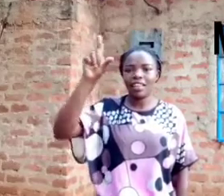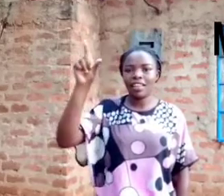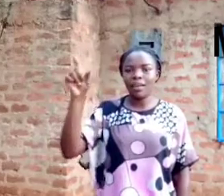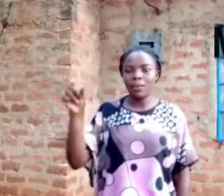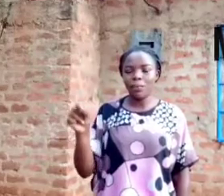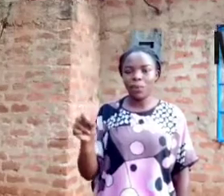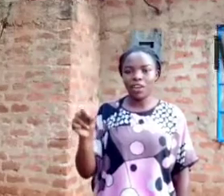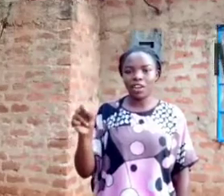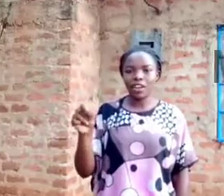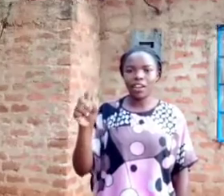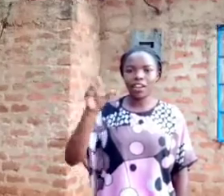Moon.